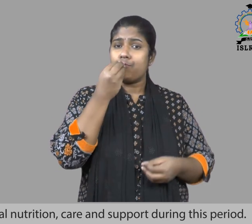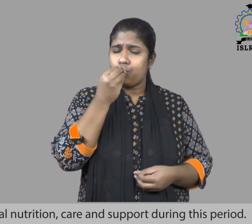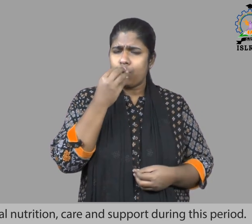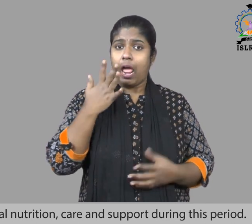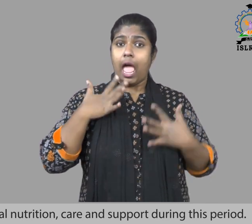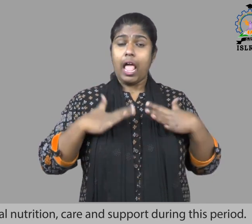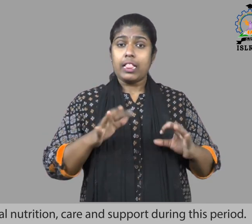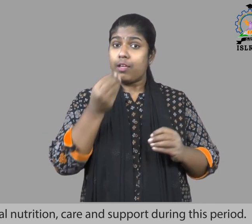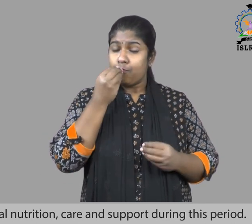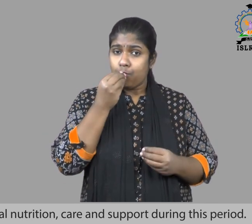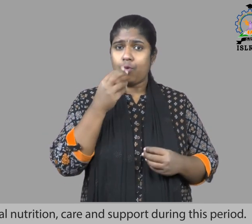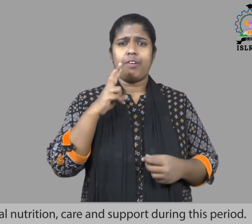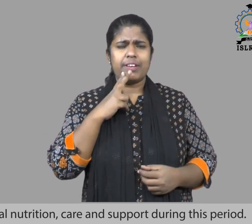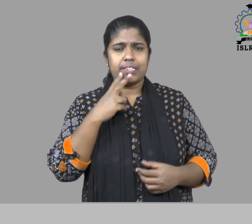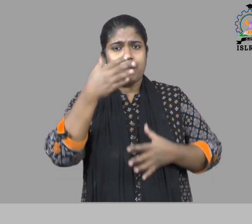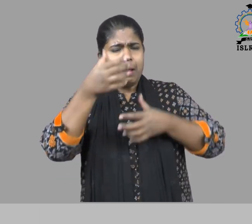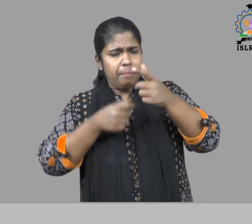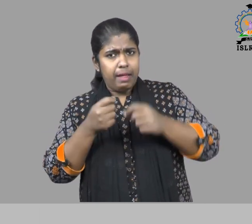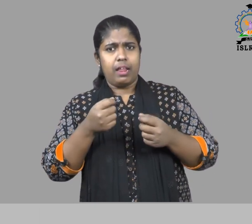support during this period.